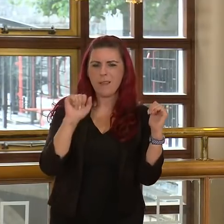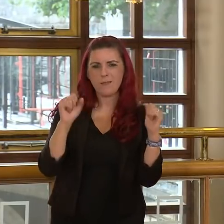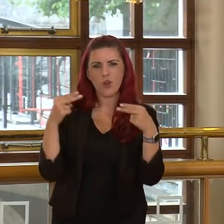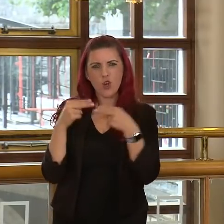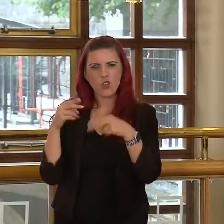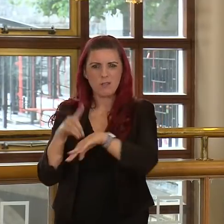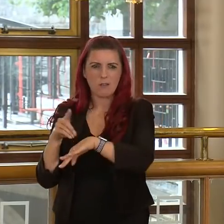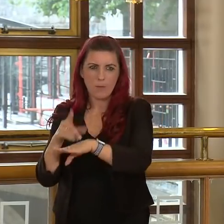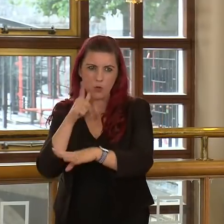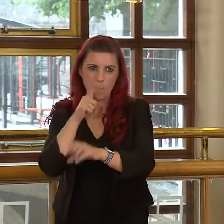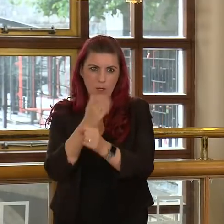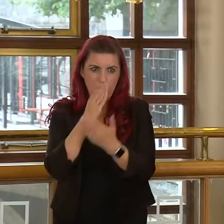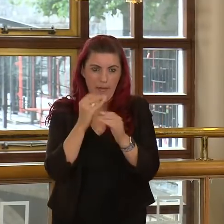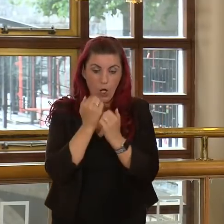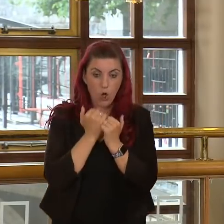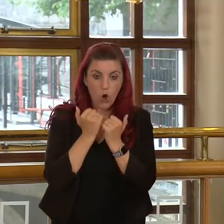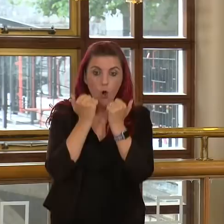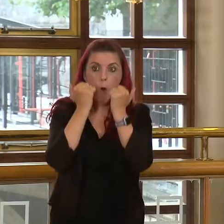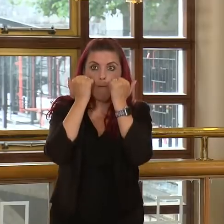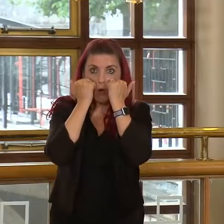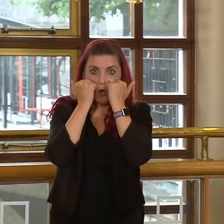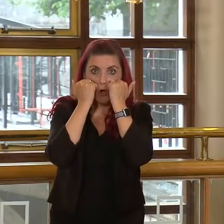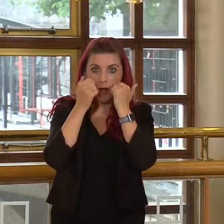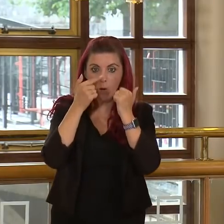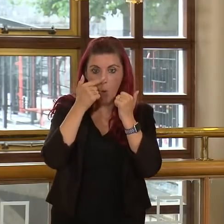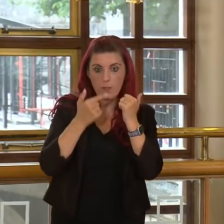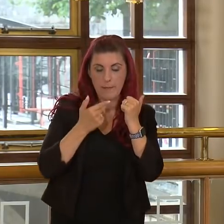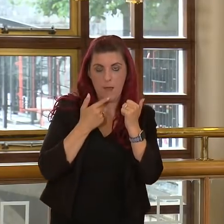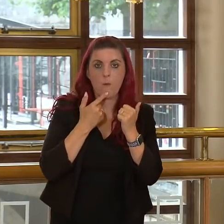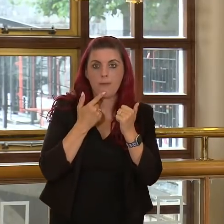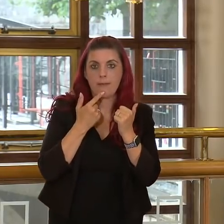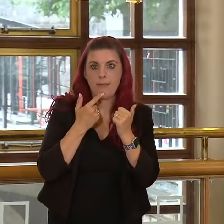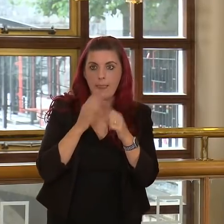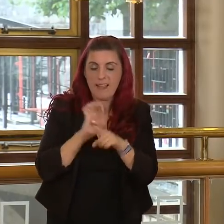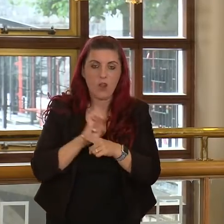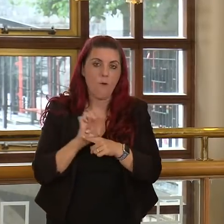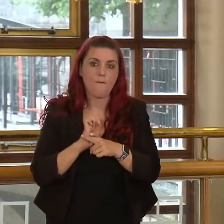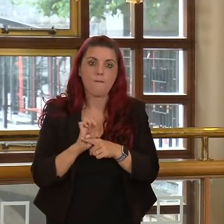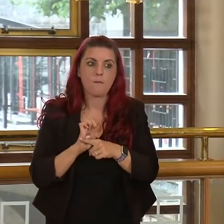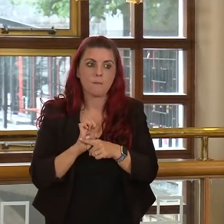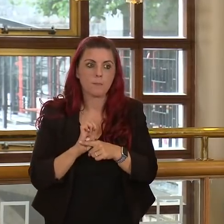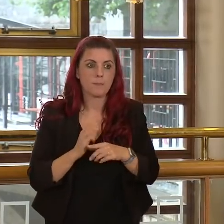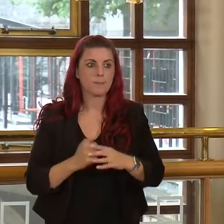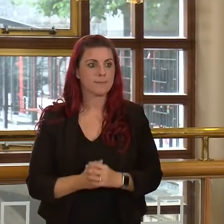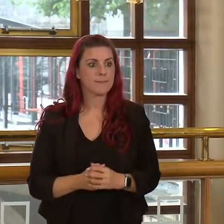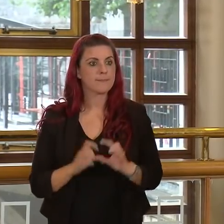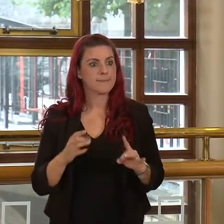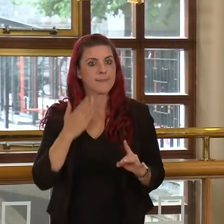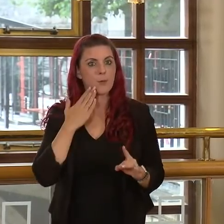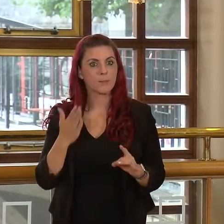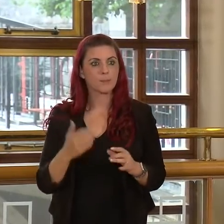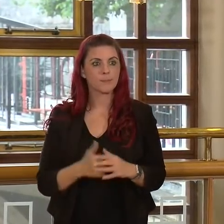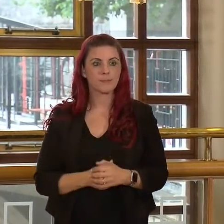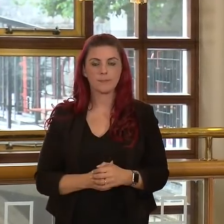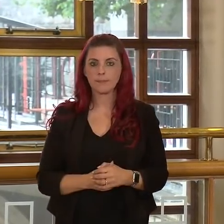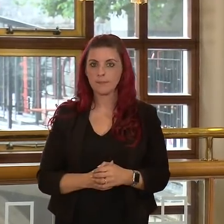talking about something that can cover your nose and your mouth, and there's plenty of details available online in that regard.